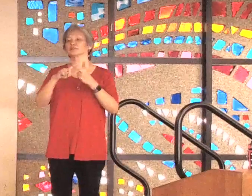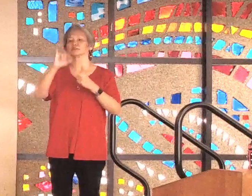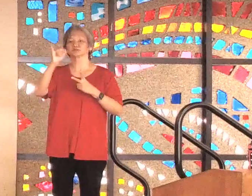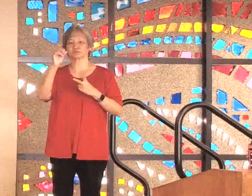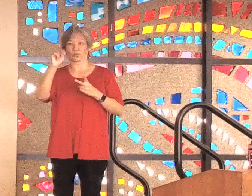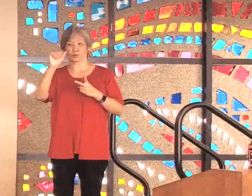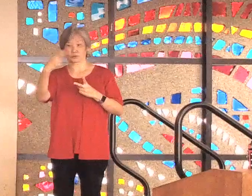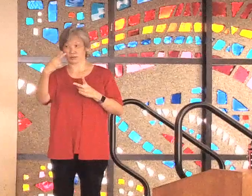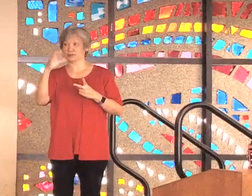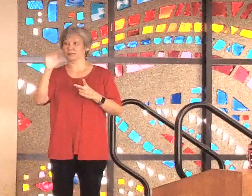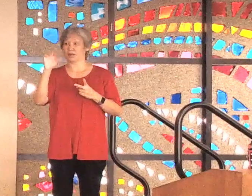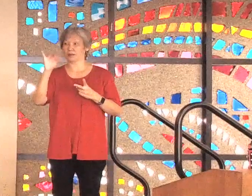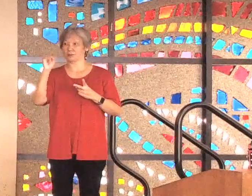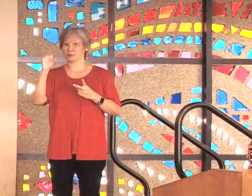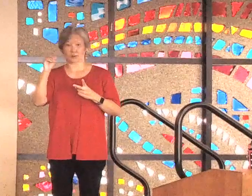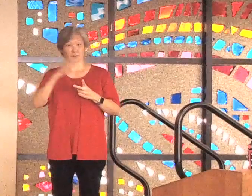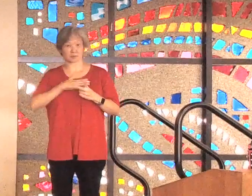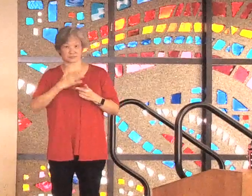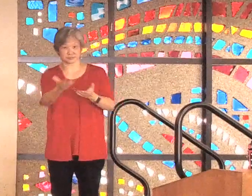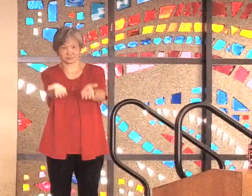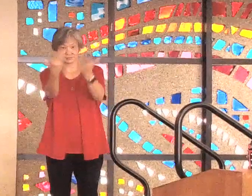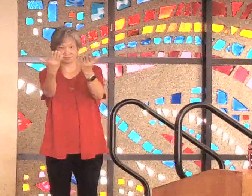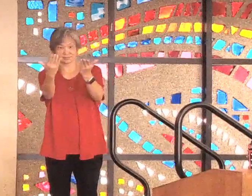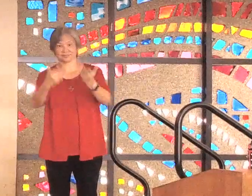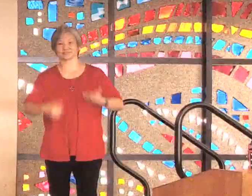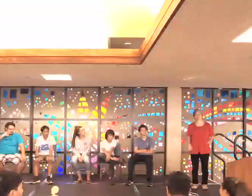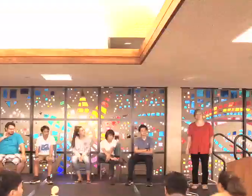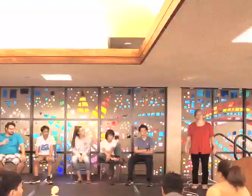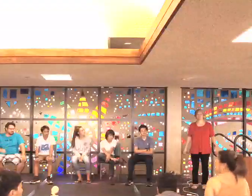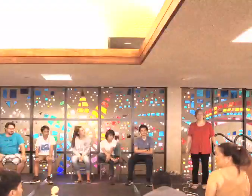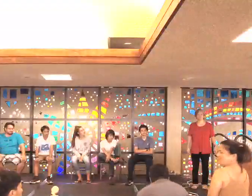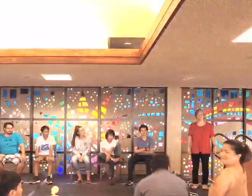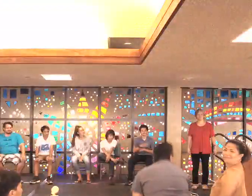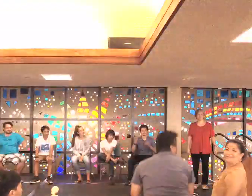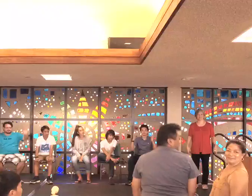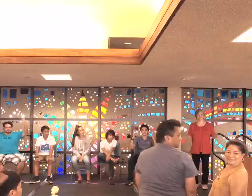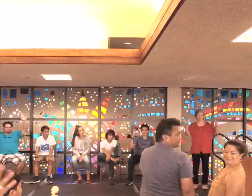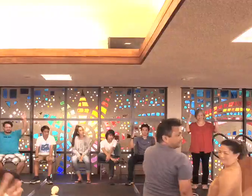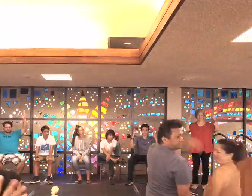Idwe and Jonah Perino. If you could please stand.